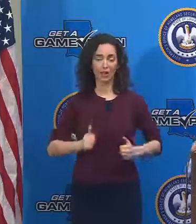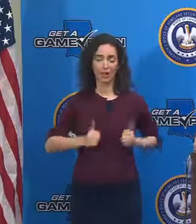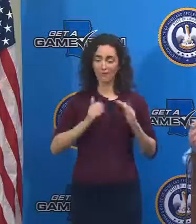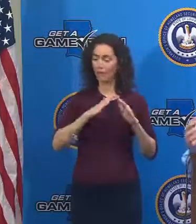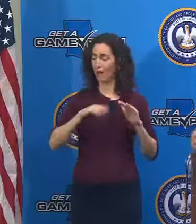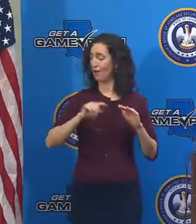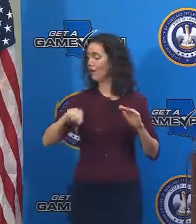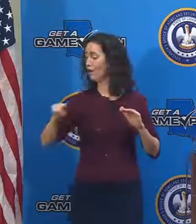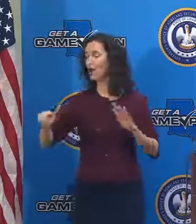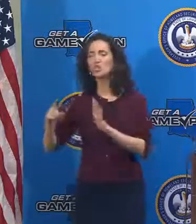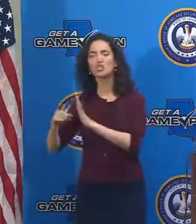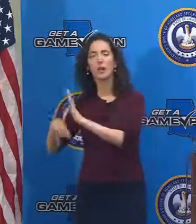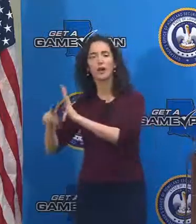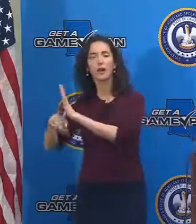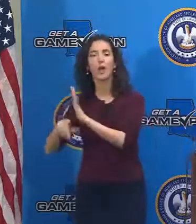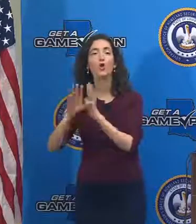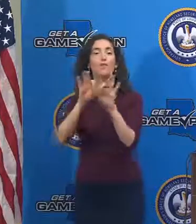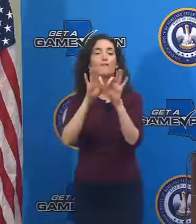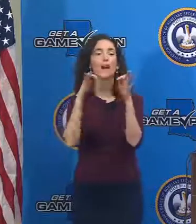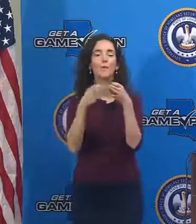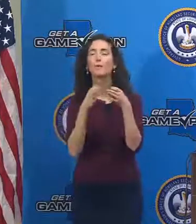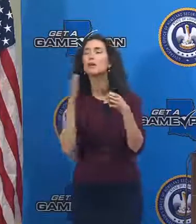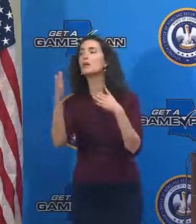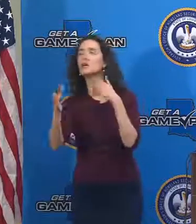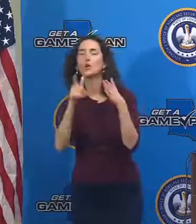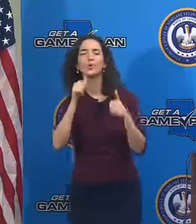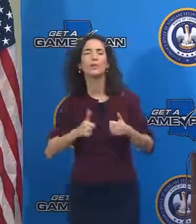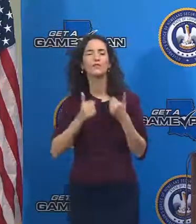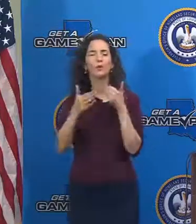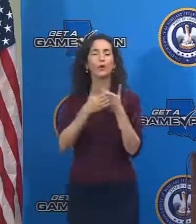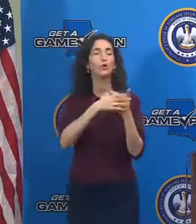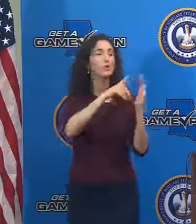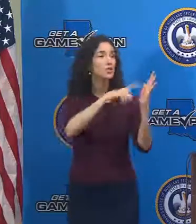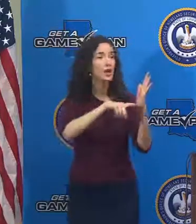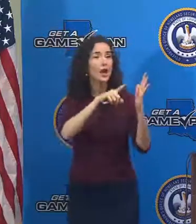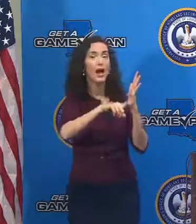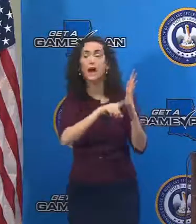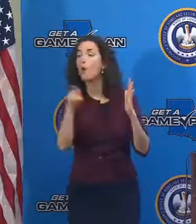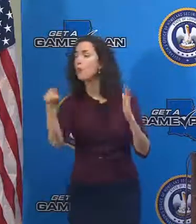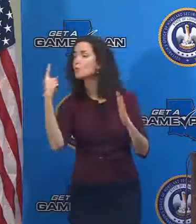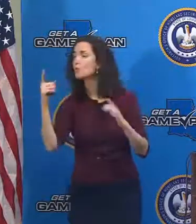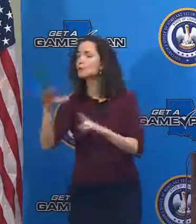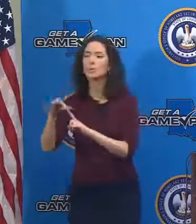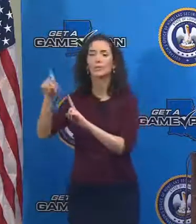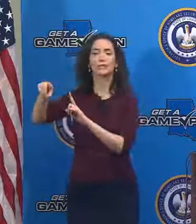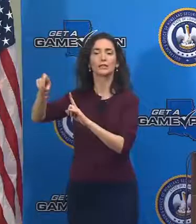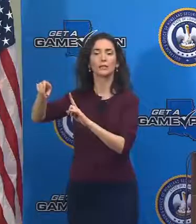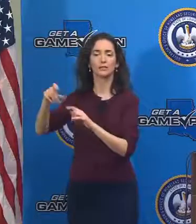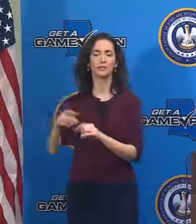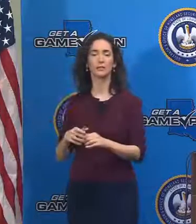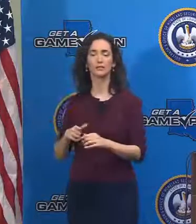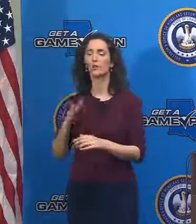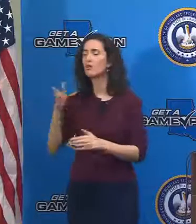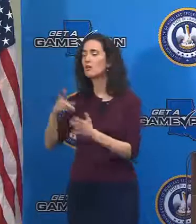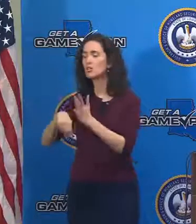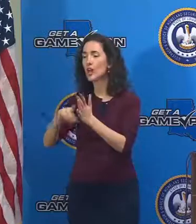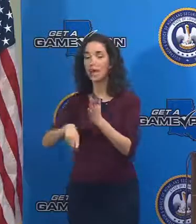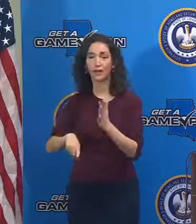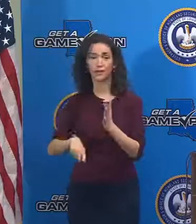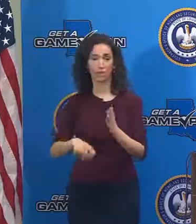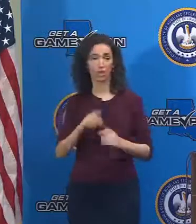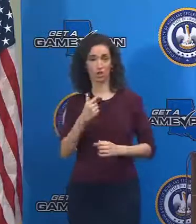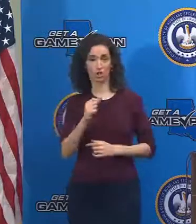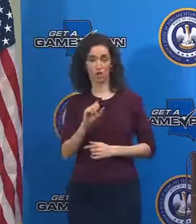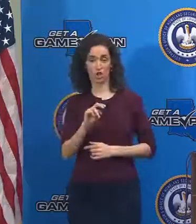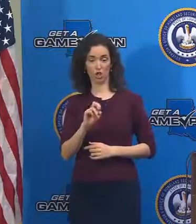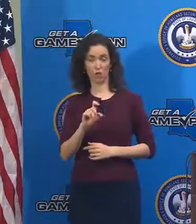members and anybody who lives in close proximity to you that might have special needs. Generator safety remains critically important with all